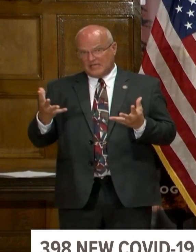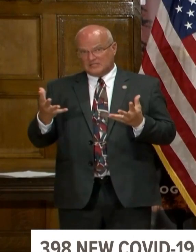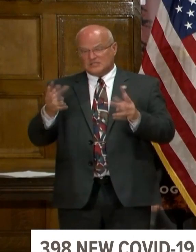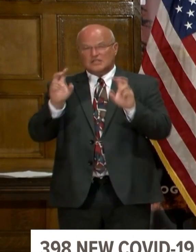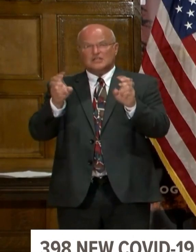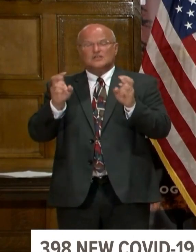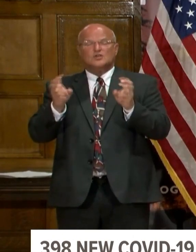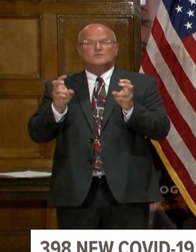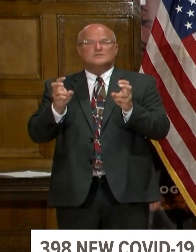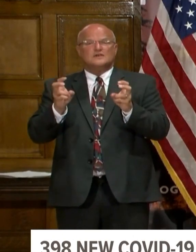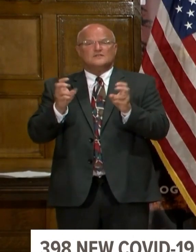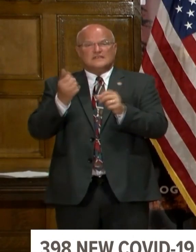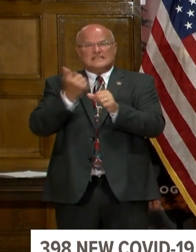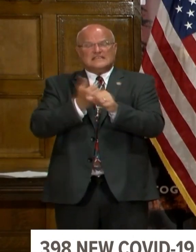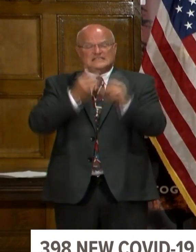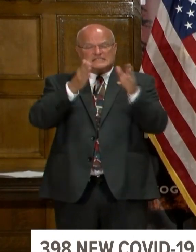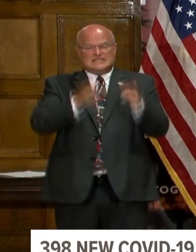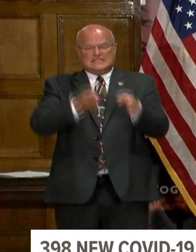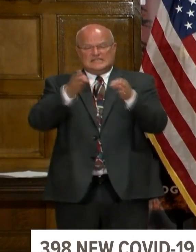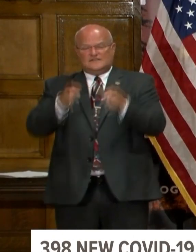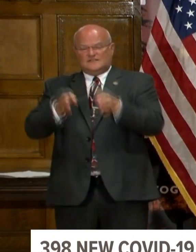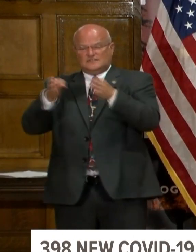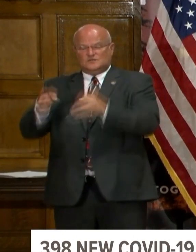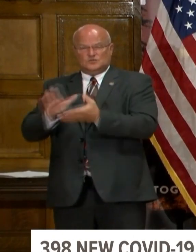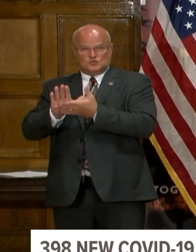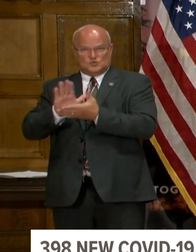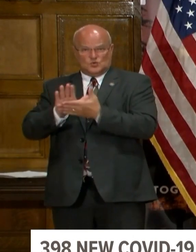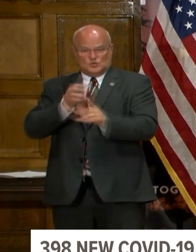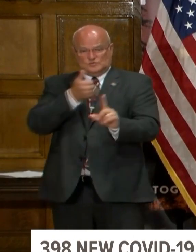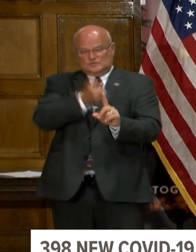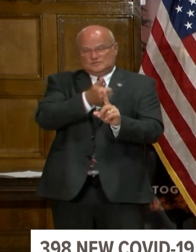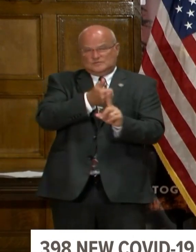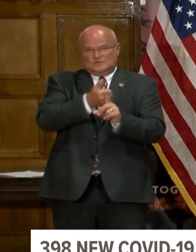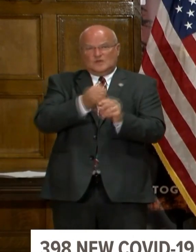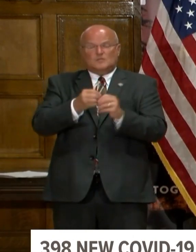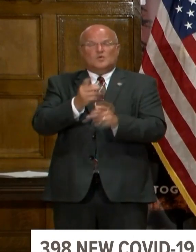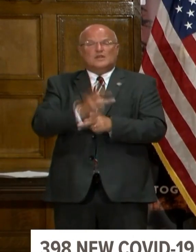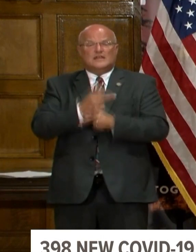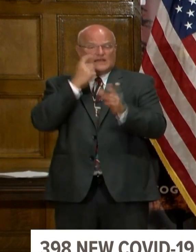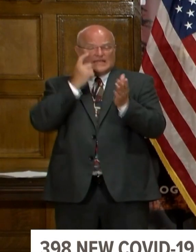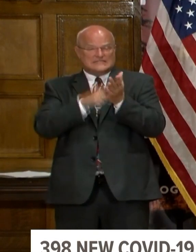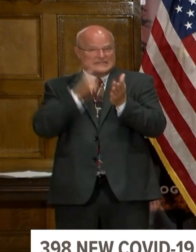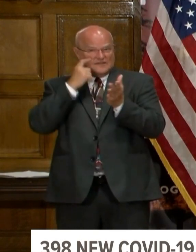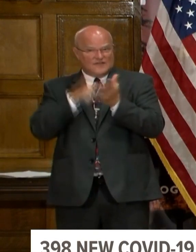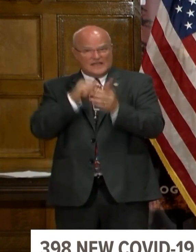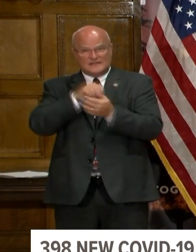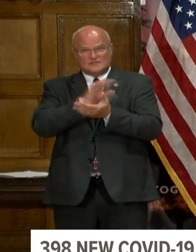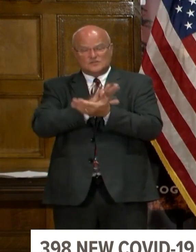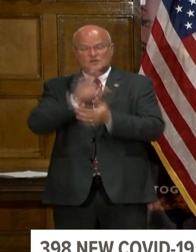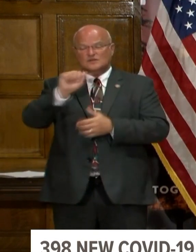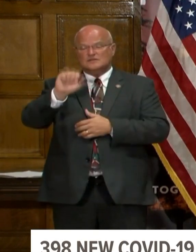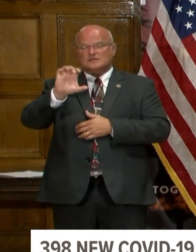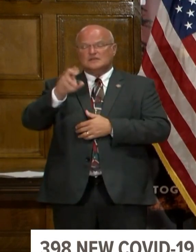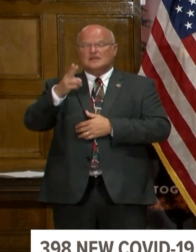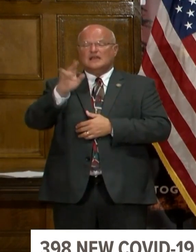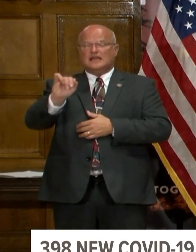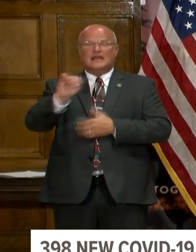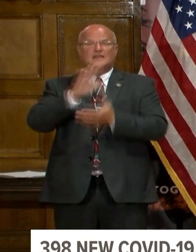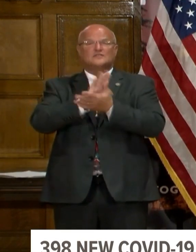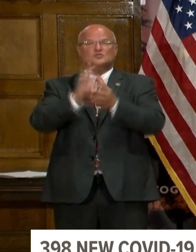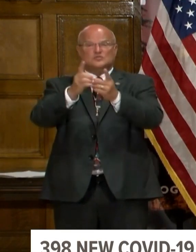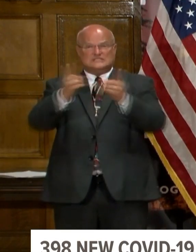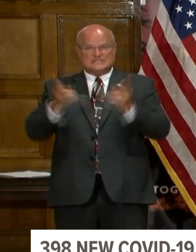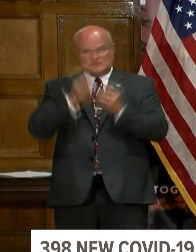in terms of each individual school. That's up to them to more carefully identify it. But ACHI puts up there the